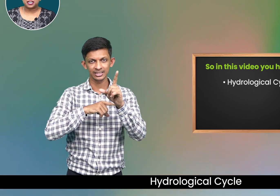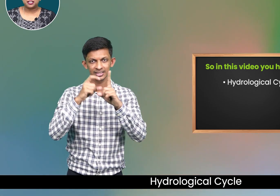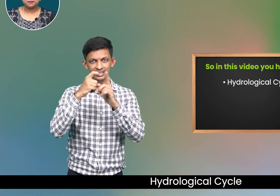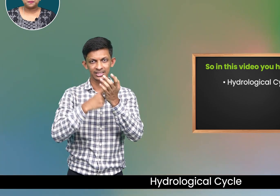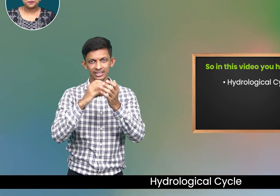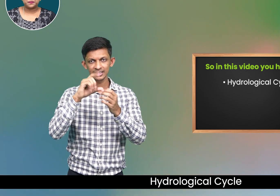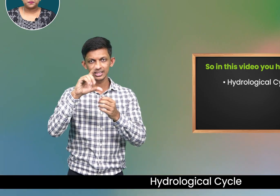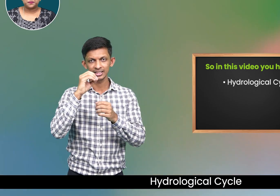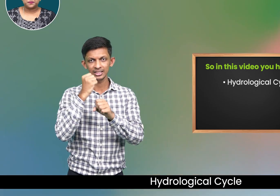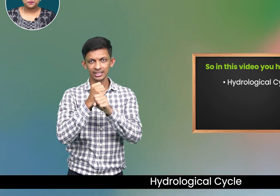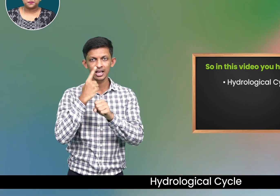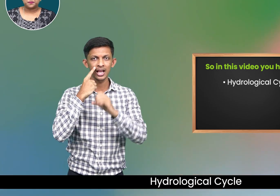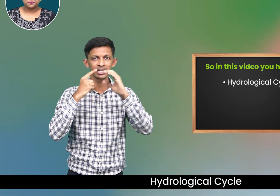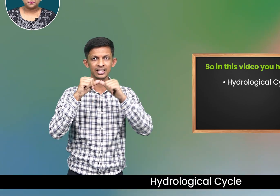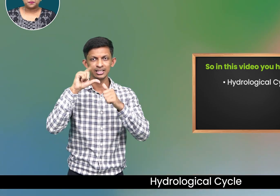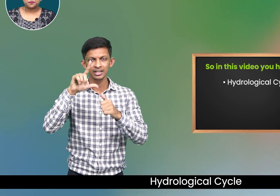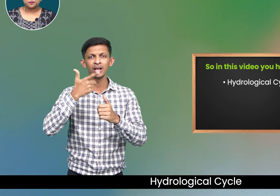hydrological cycle,